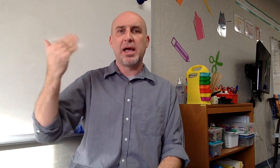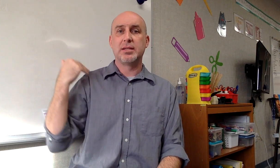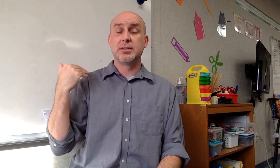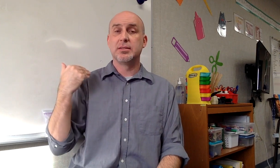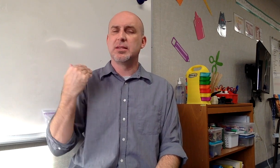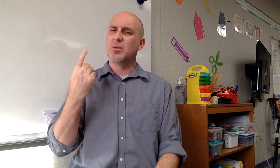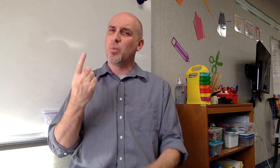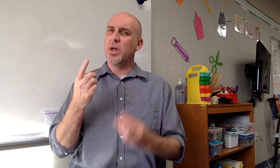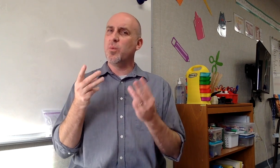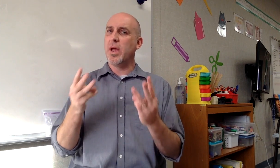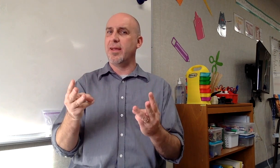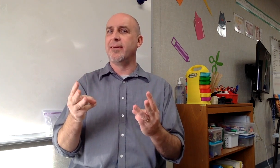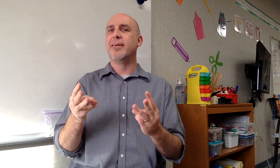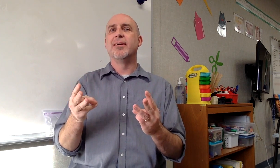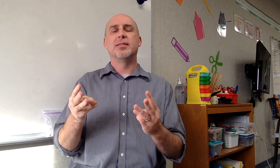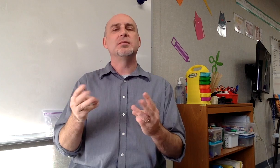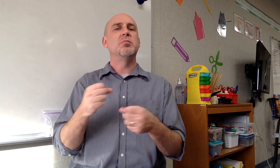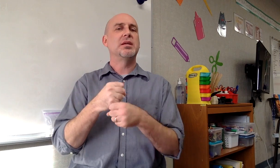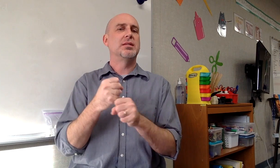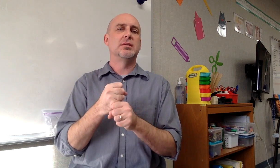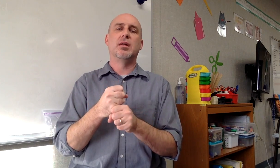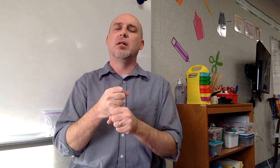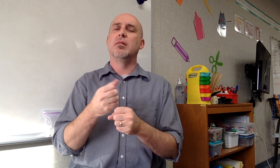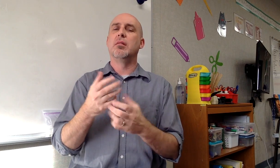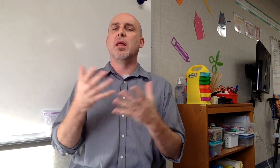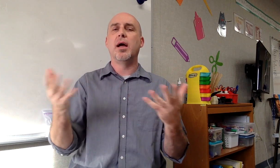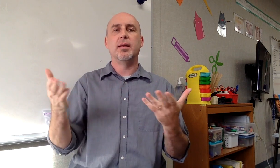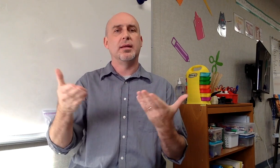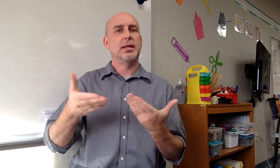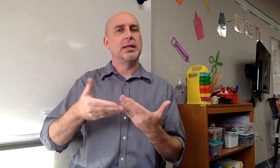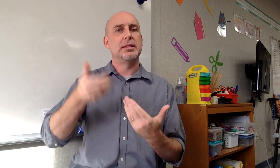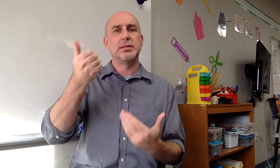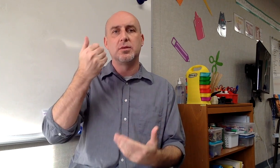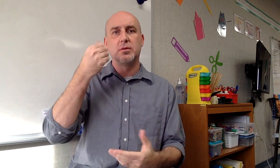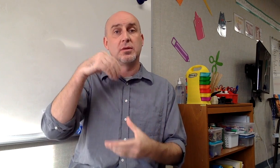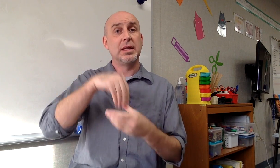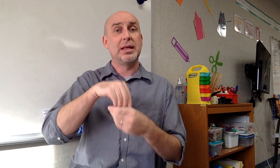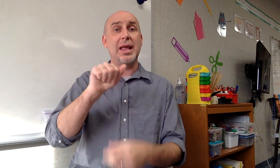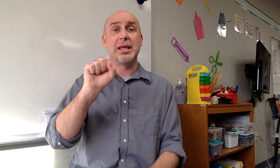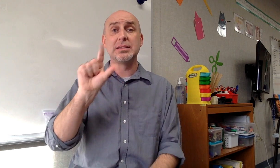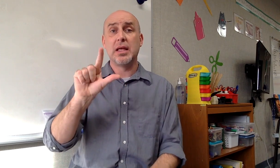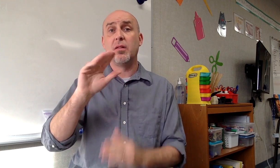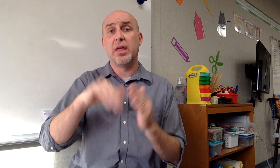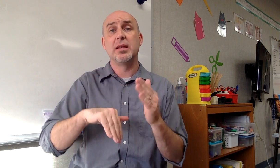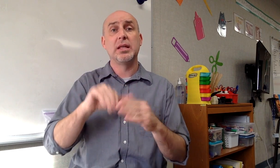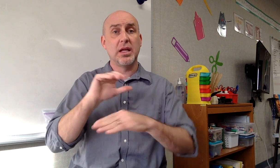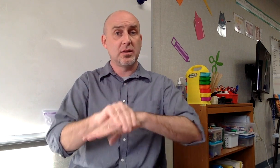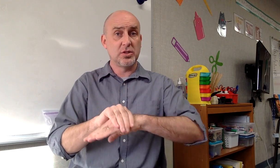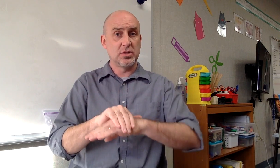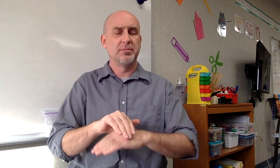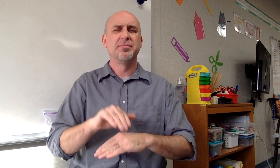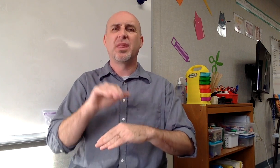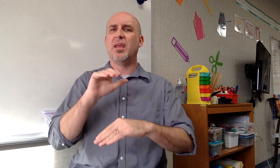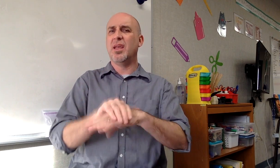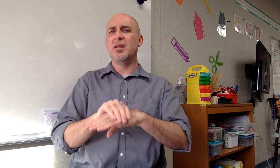past. Now, in one way, this makes things a lot easier in ASL than in English.